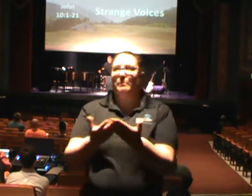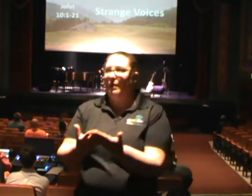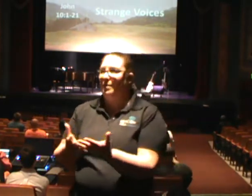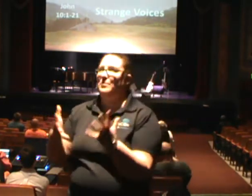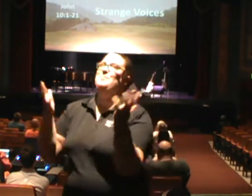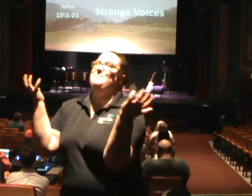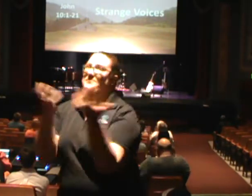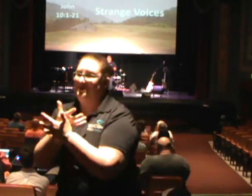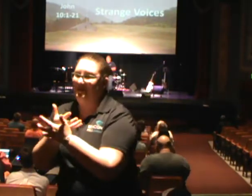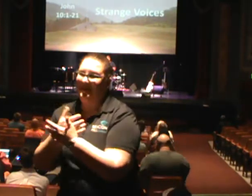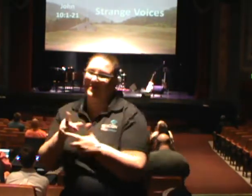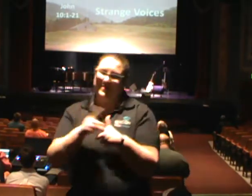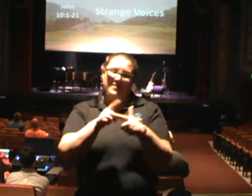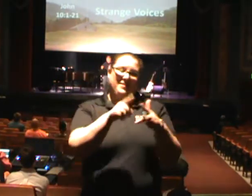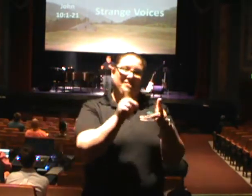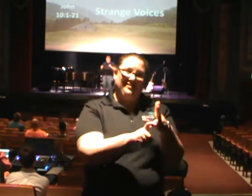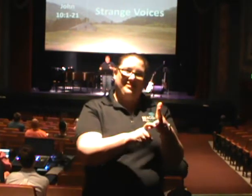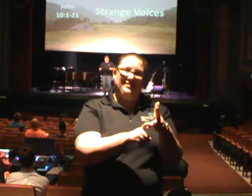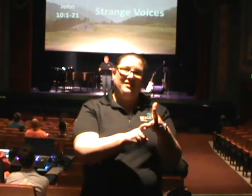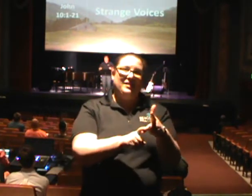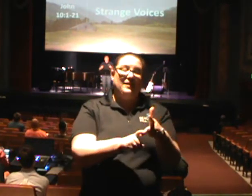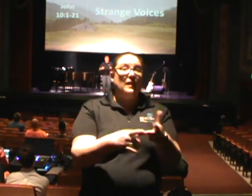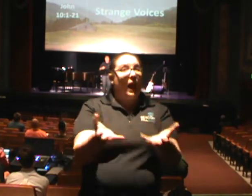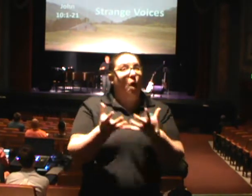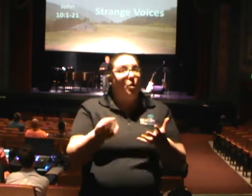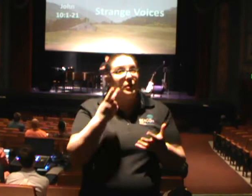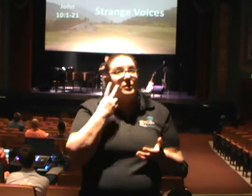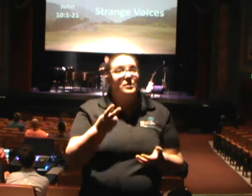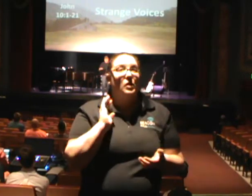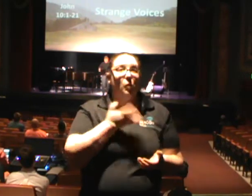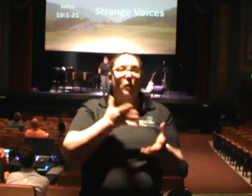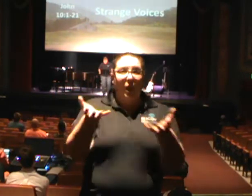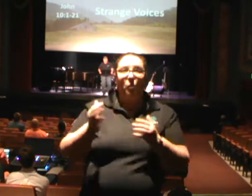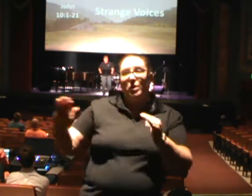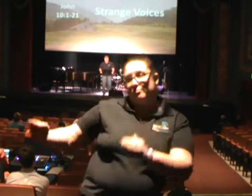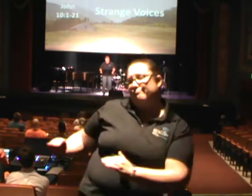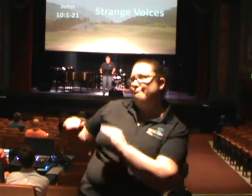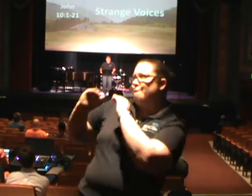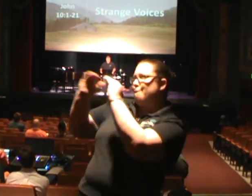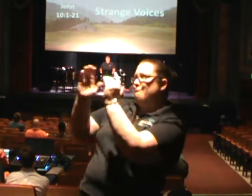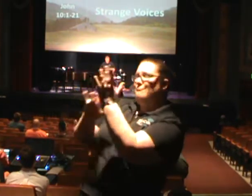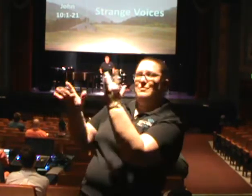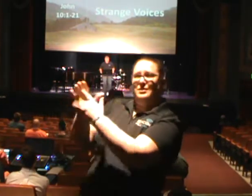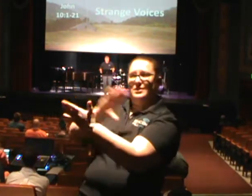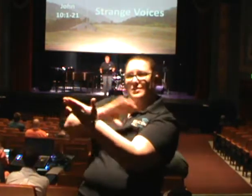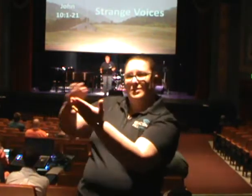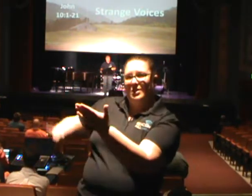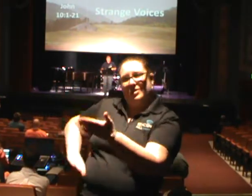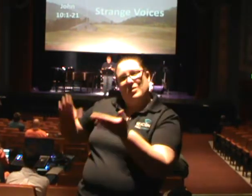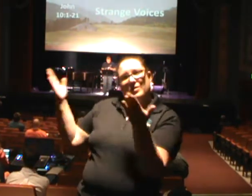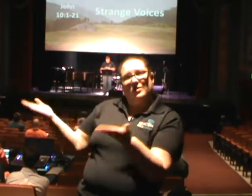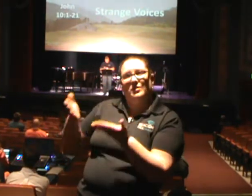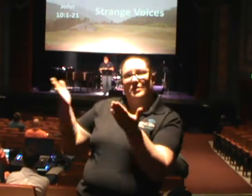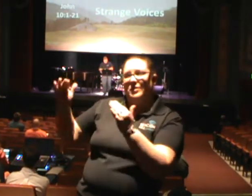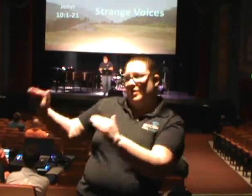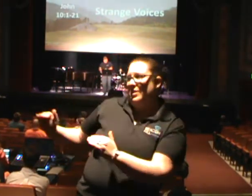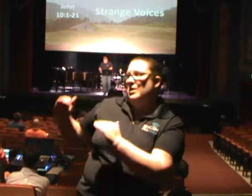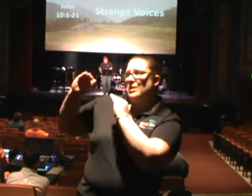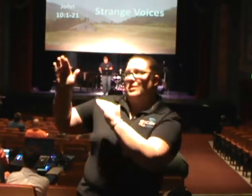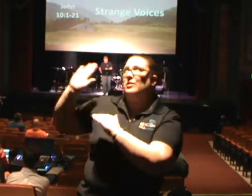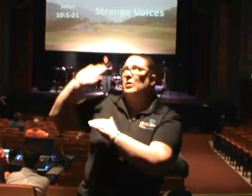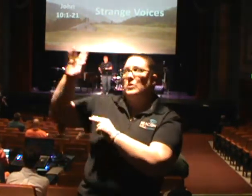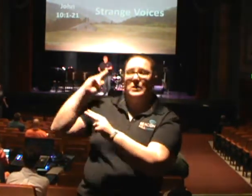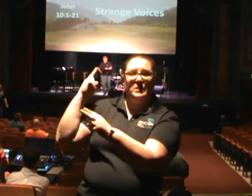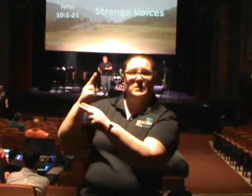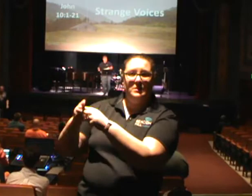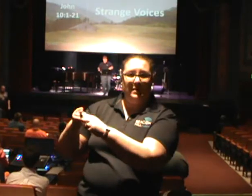awesome. Thirdly, I want you to see that we want to make much of Jesus Christ here. We want to exalt the name of